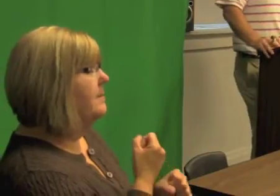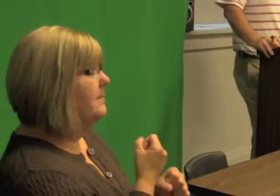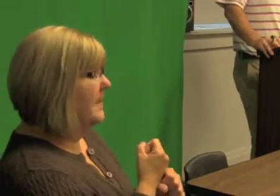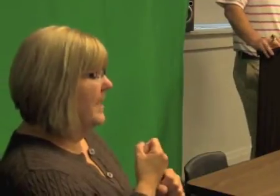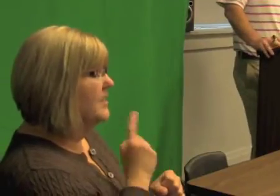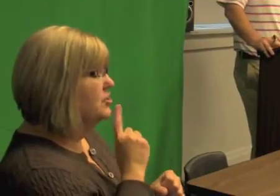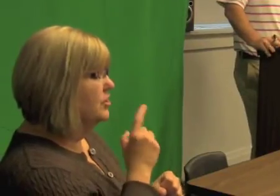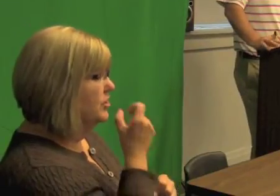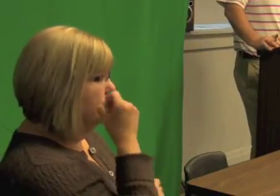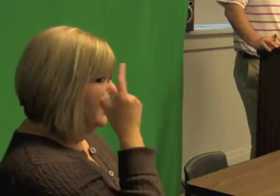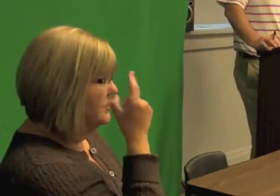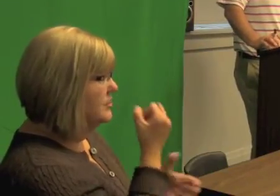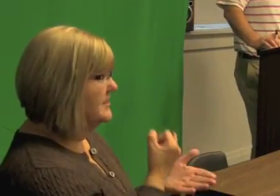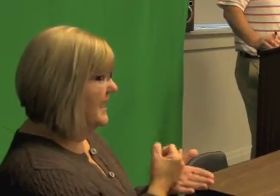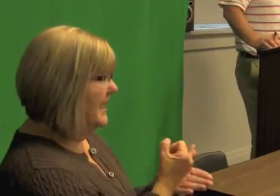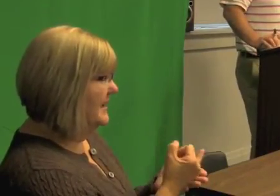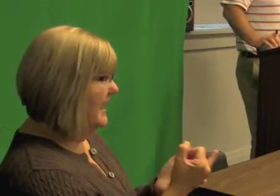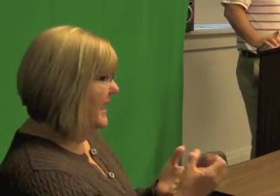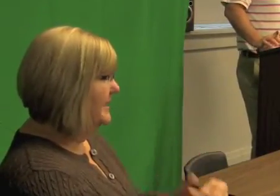items.